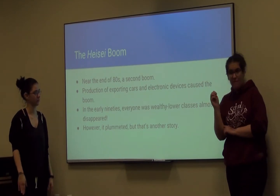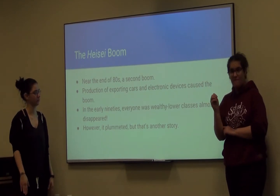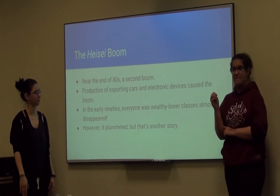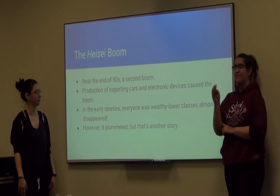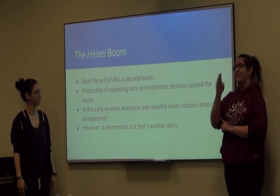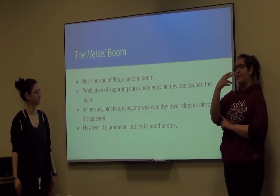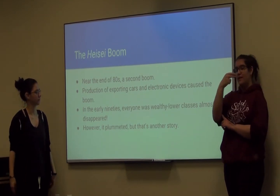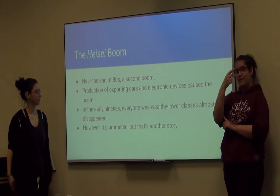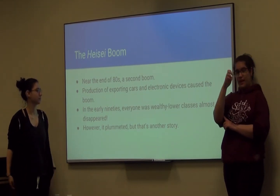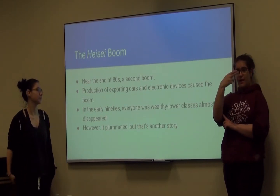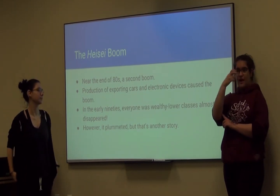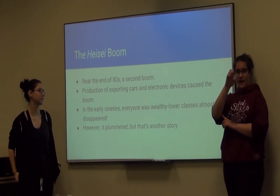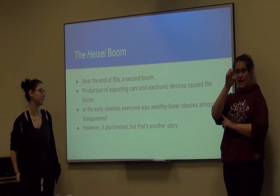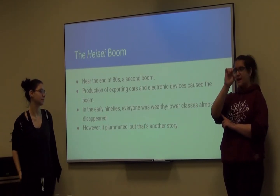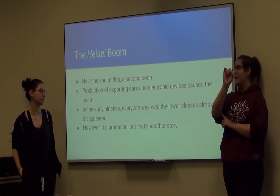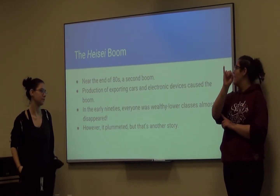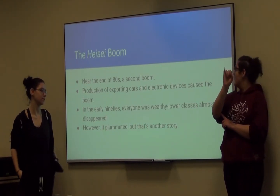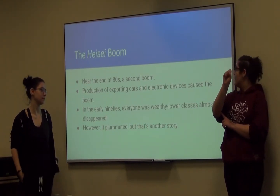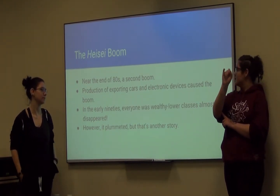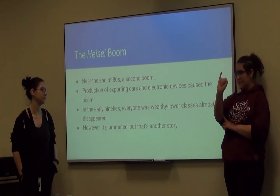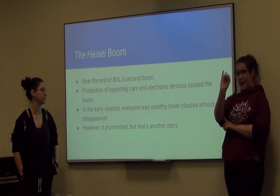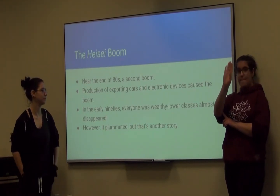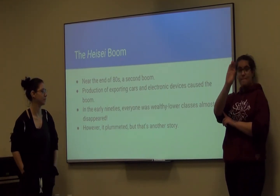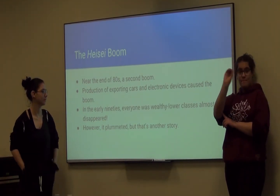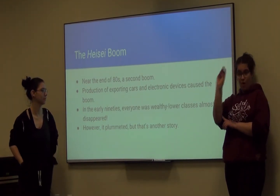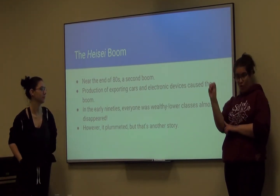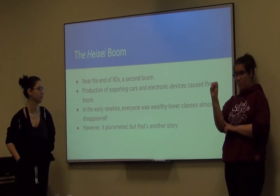Another boom that happened was the Heisei boom.